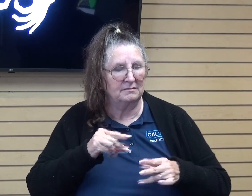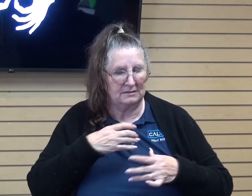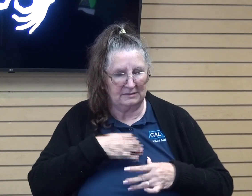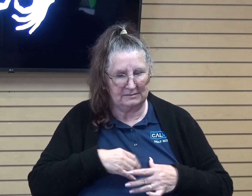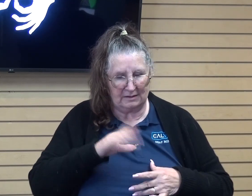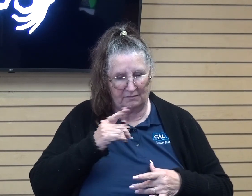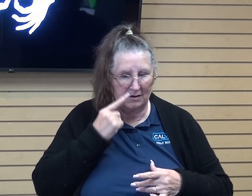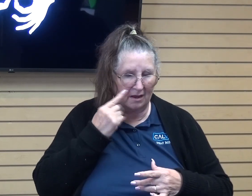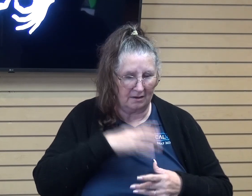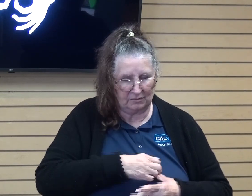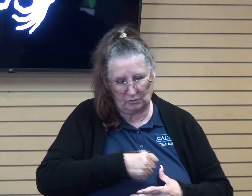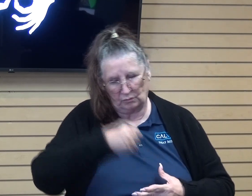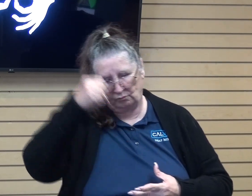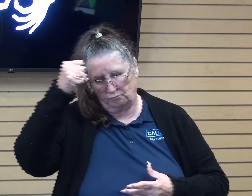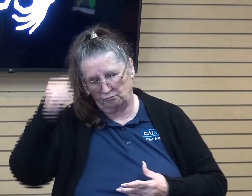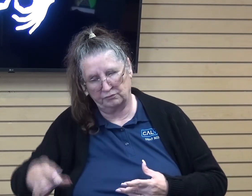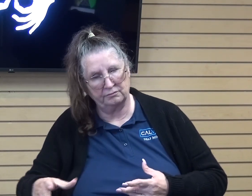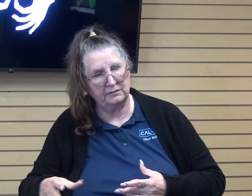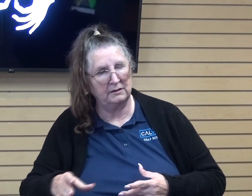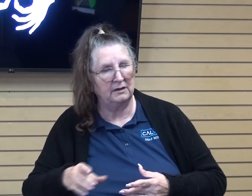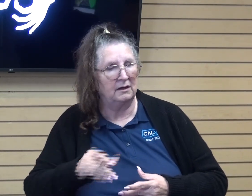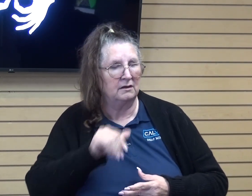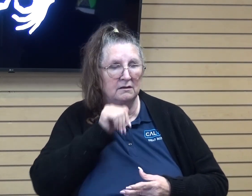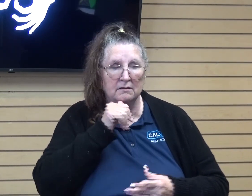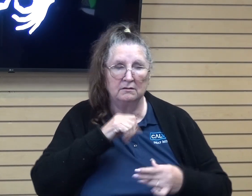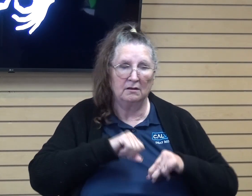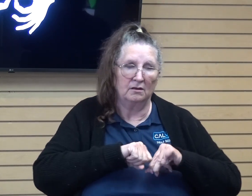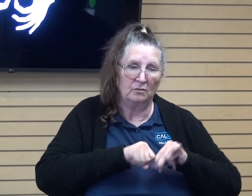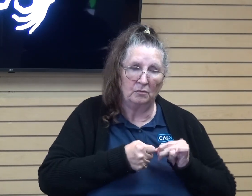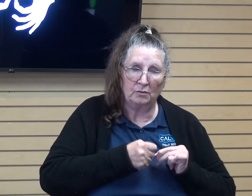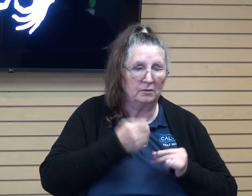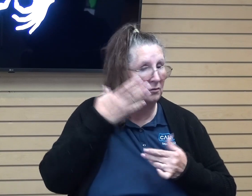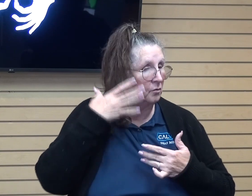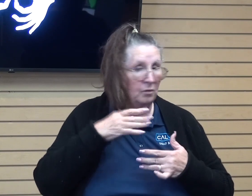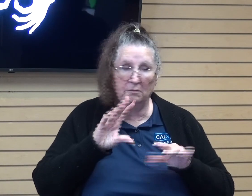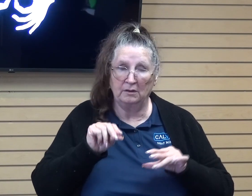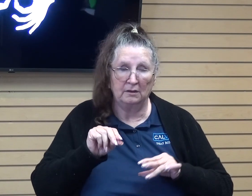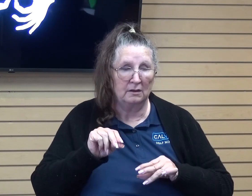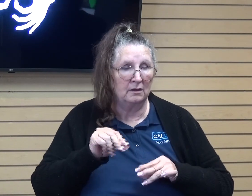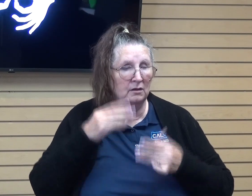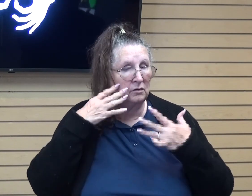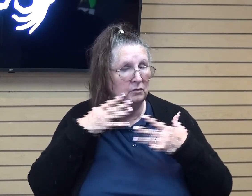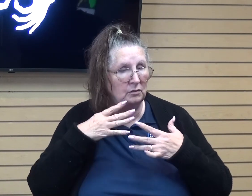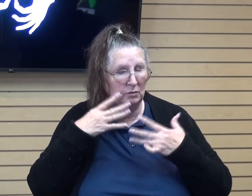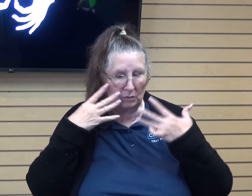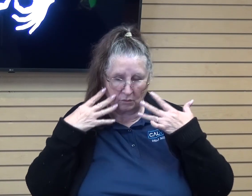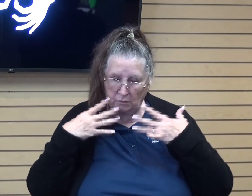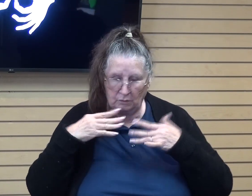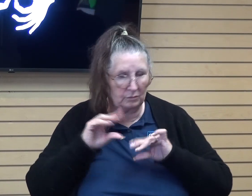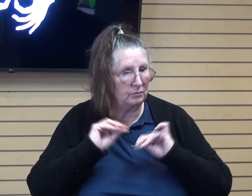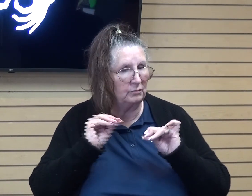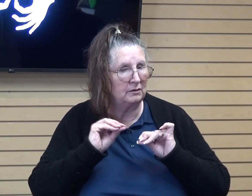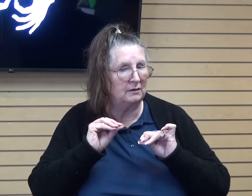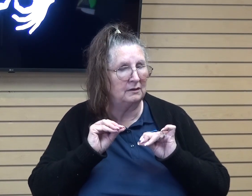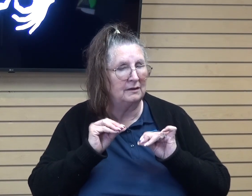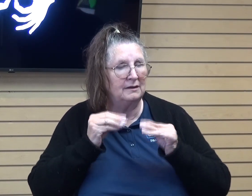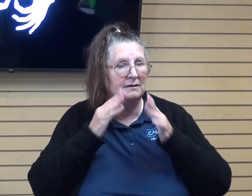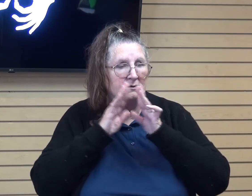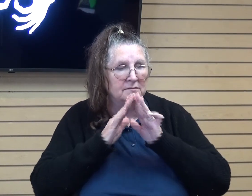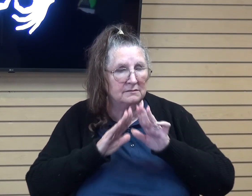with one stroke. Yet you shall neither mourn nor weep, nor shall your tears run down. Sigh in silence. Make no mourning for the